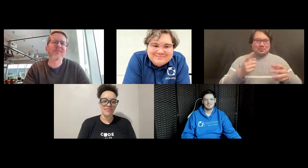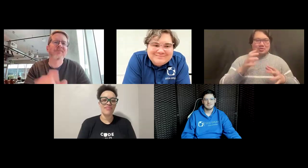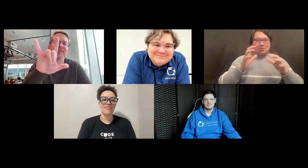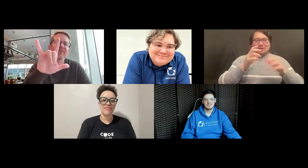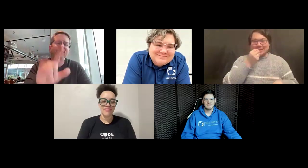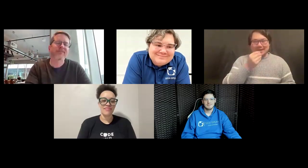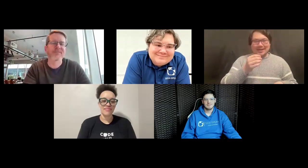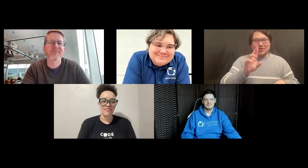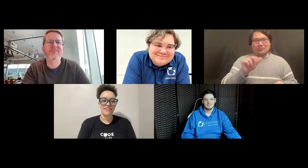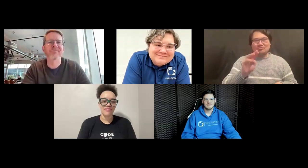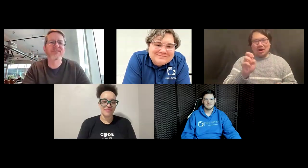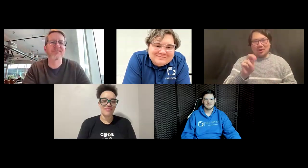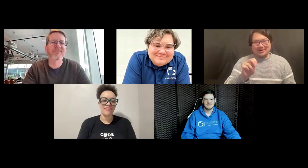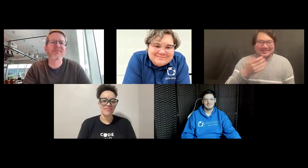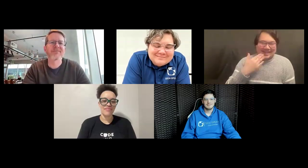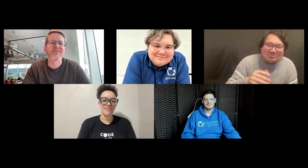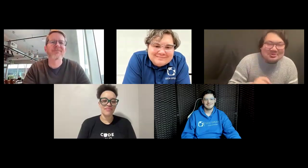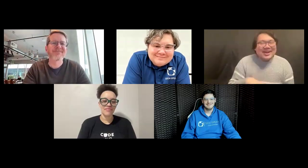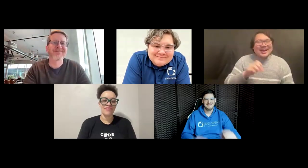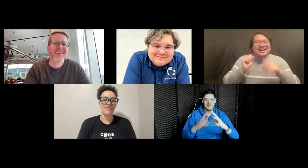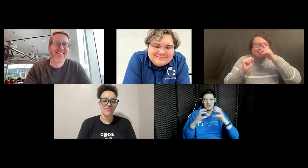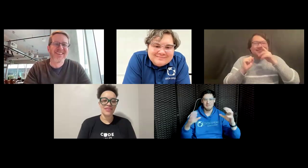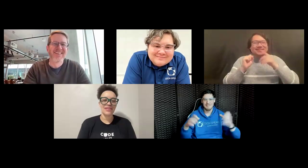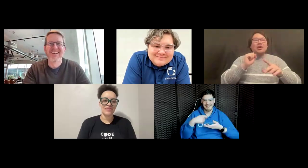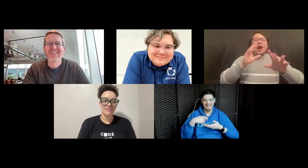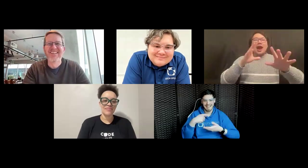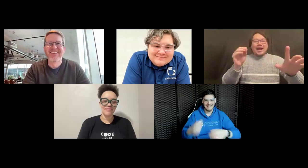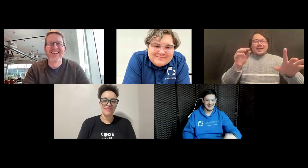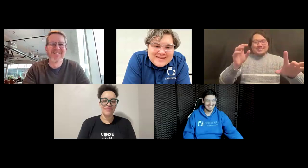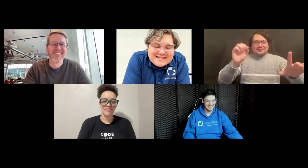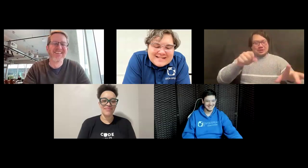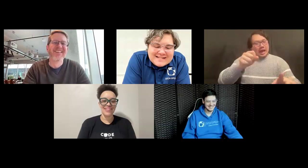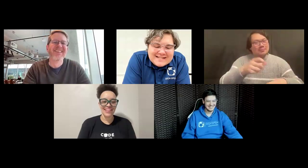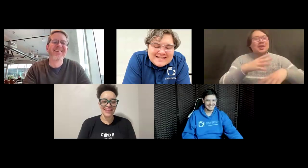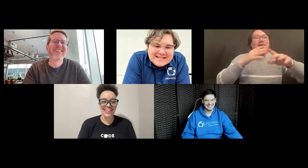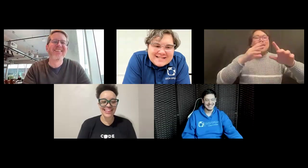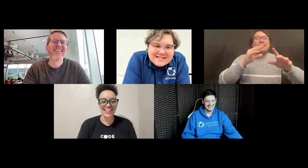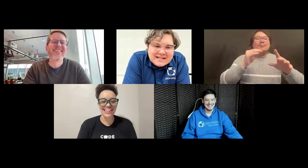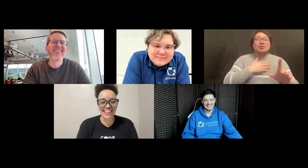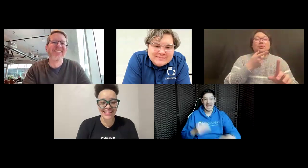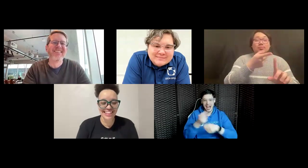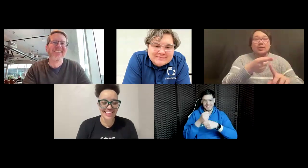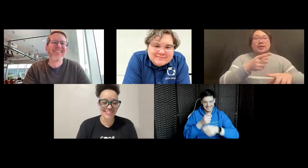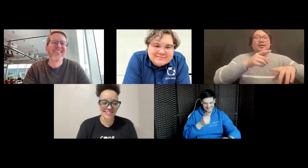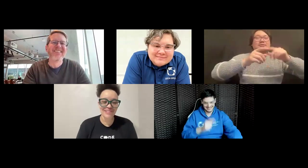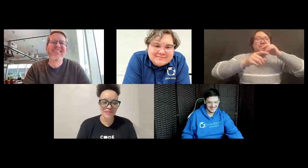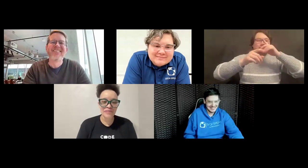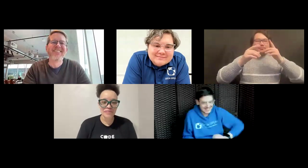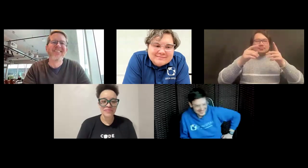here. um, I love you guys for that. we, yes, we eat a lot of ramen. But my